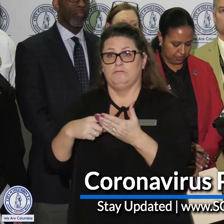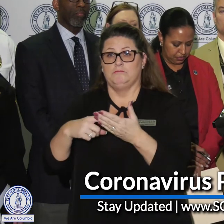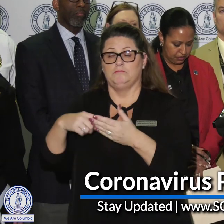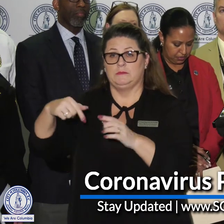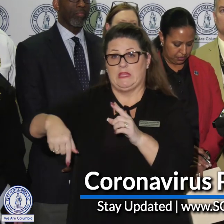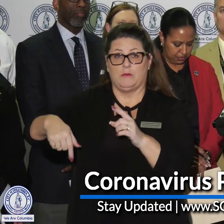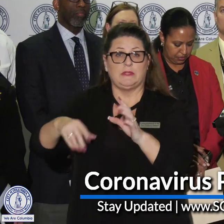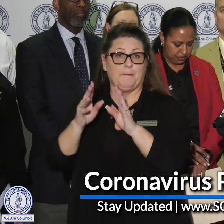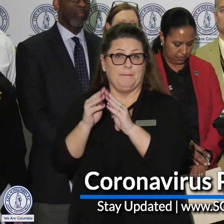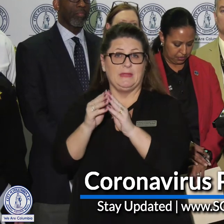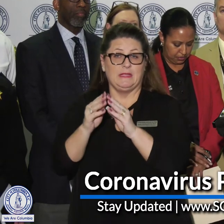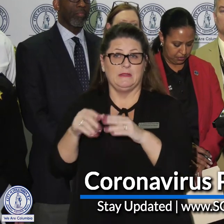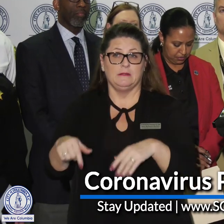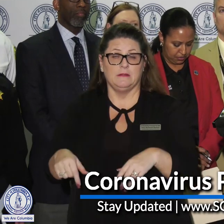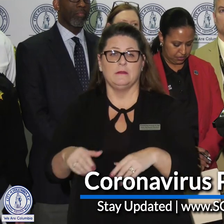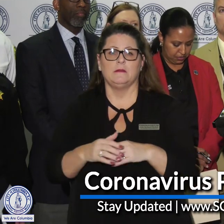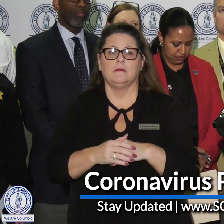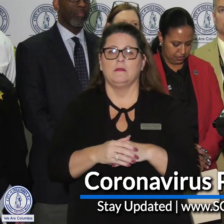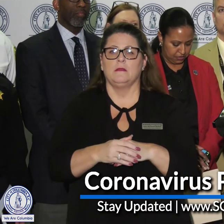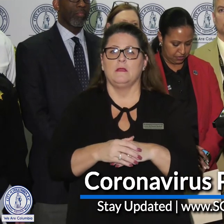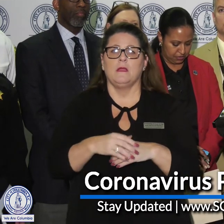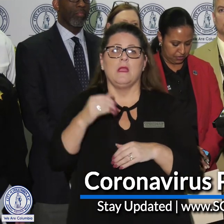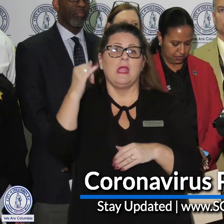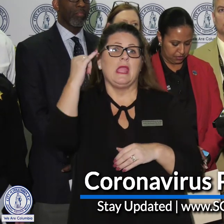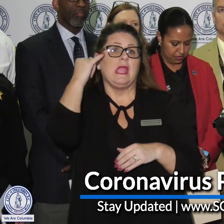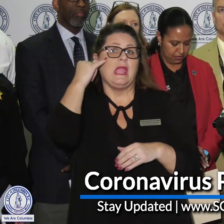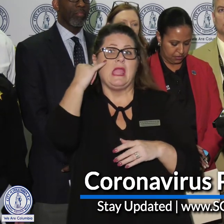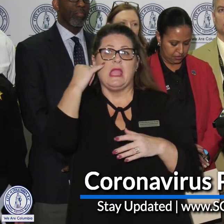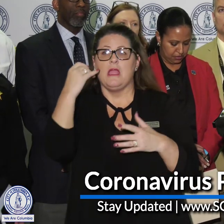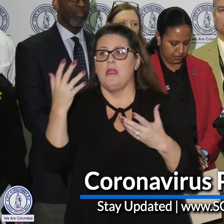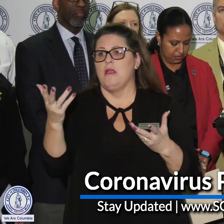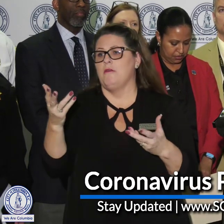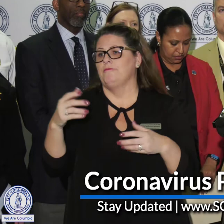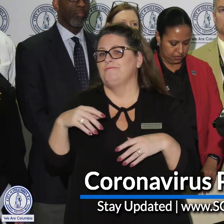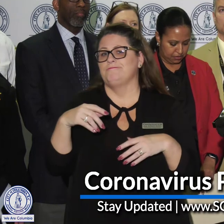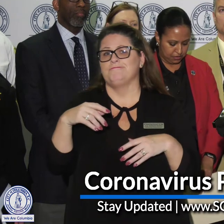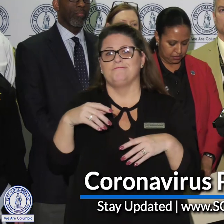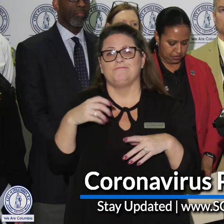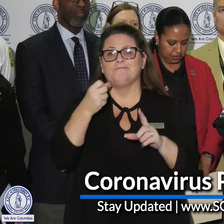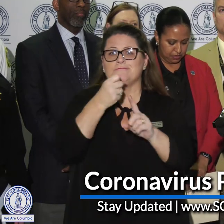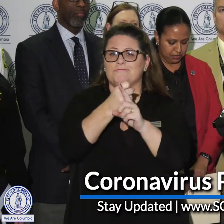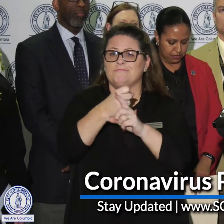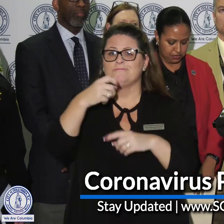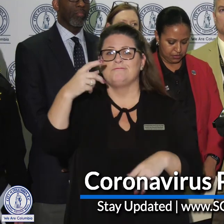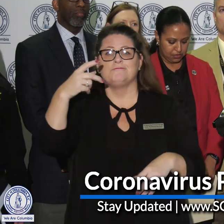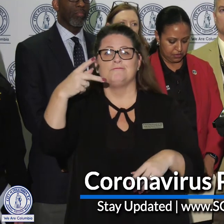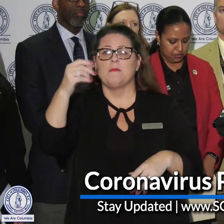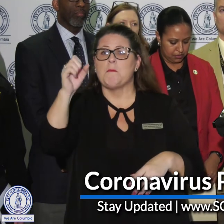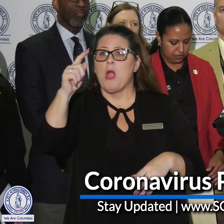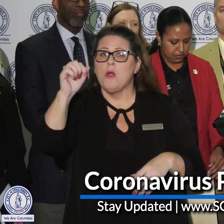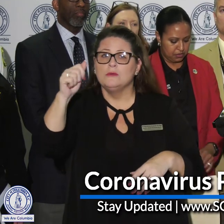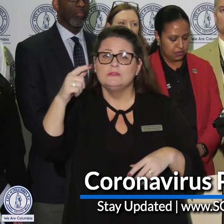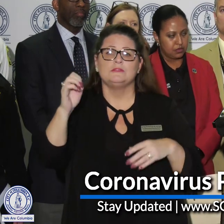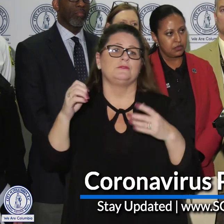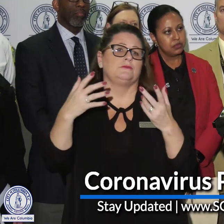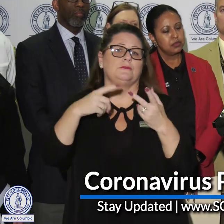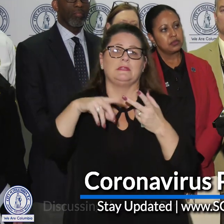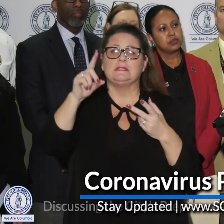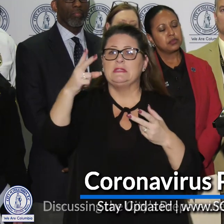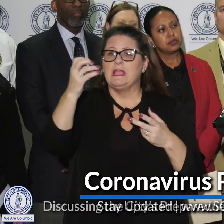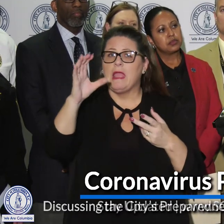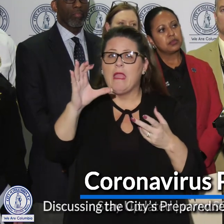was how will we react on post if this happens? How do we work with our certainly we got an update from